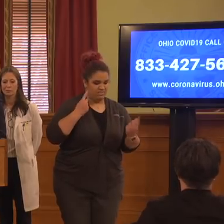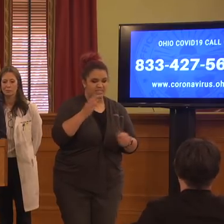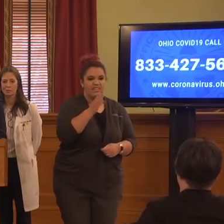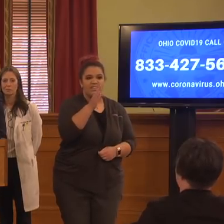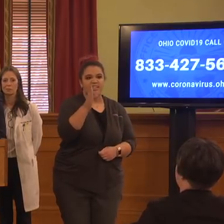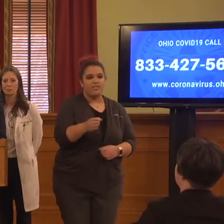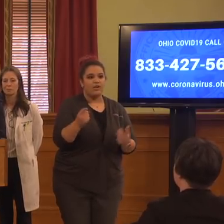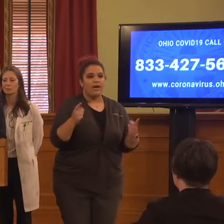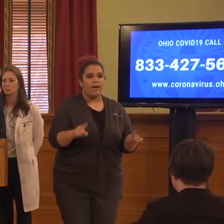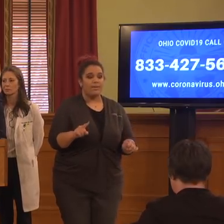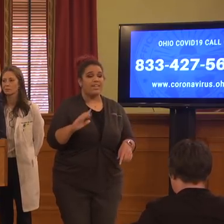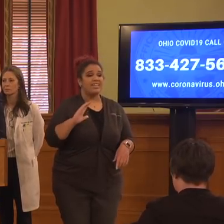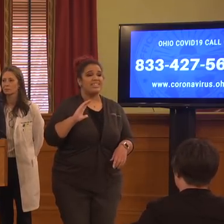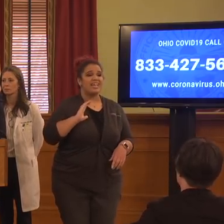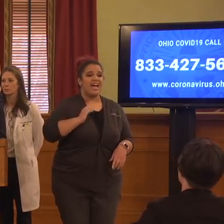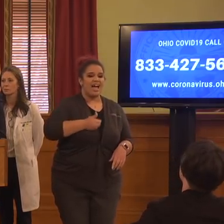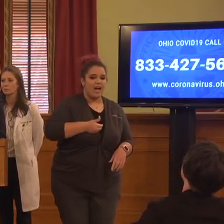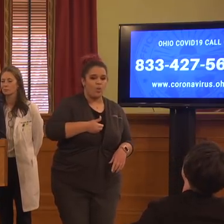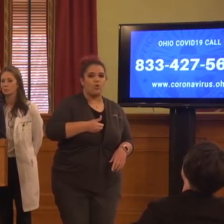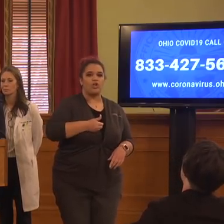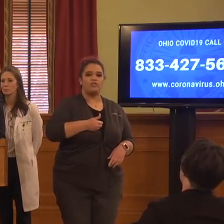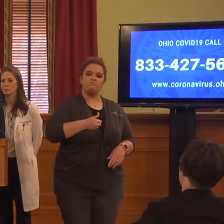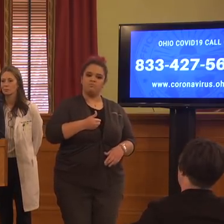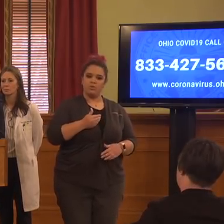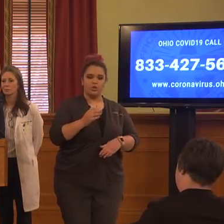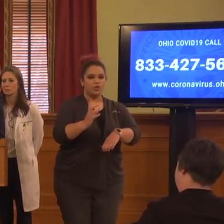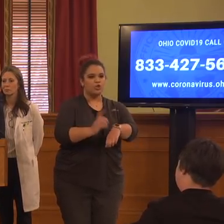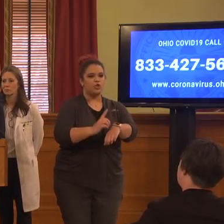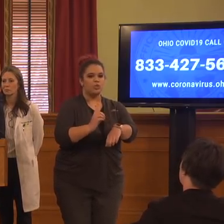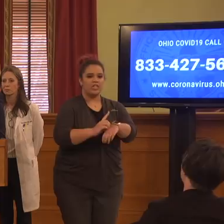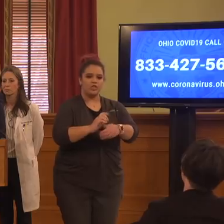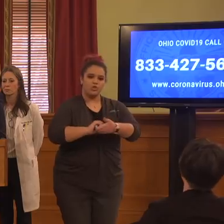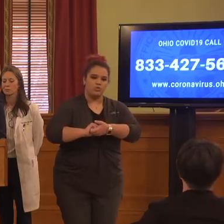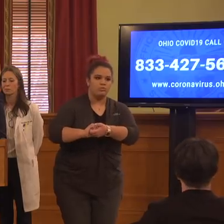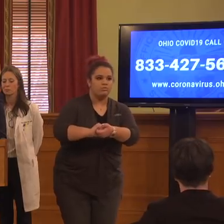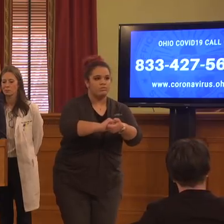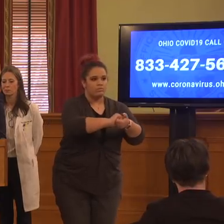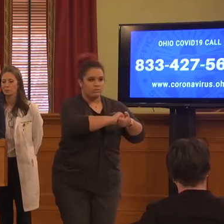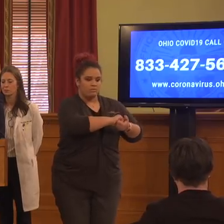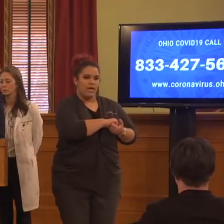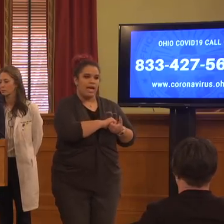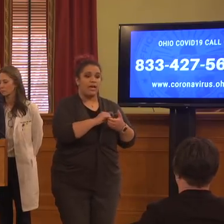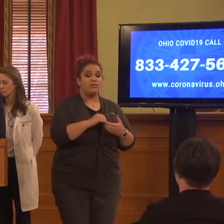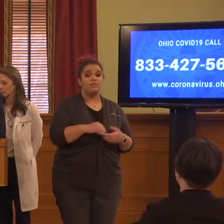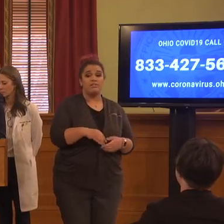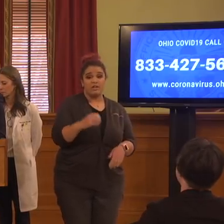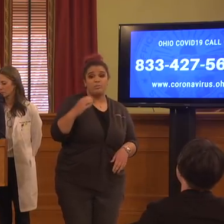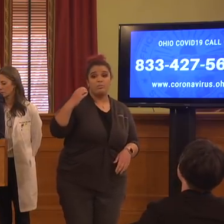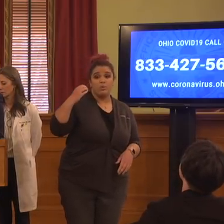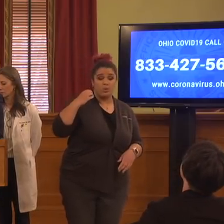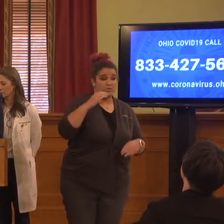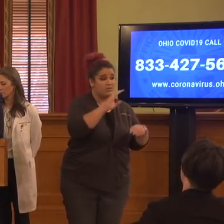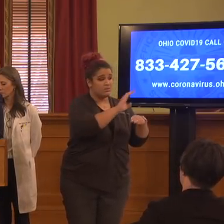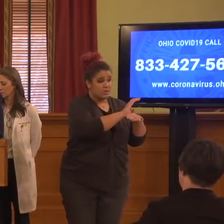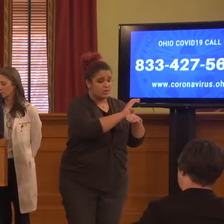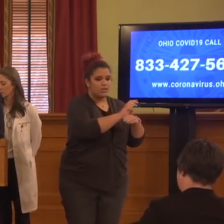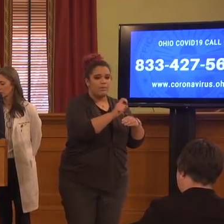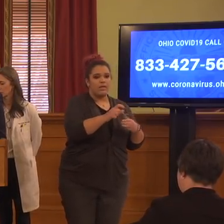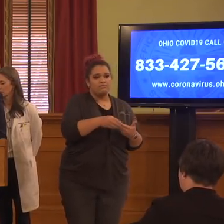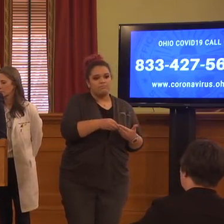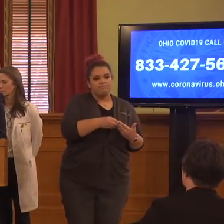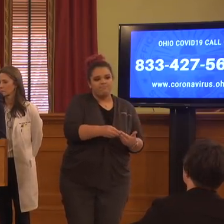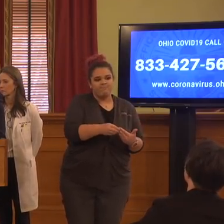together. Employers will have to understand the demands on their workforce as it relates to